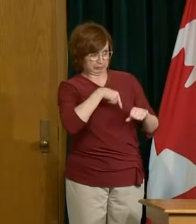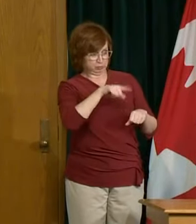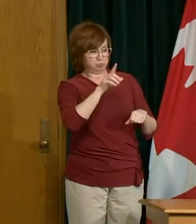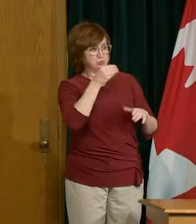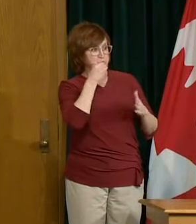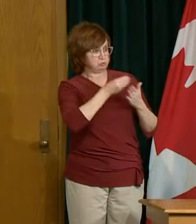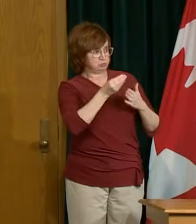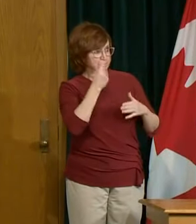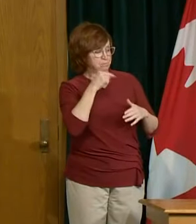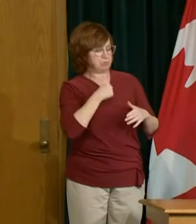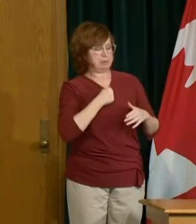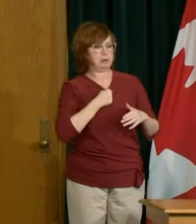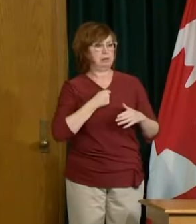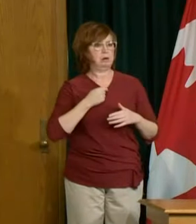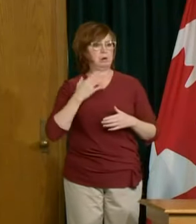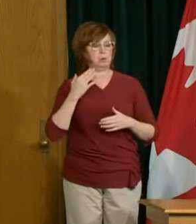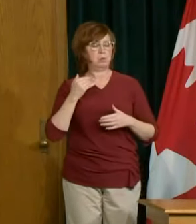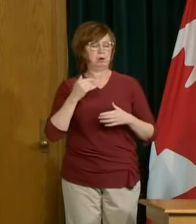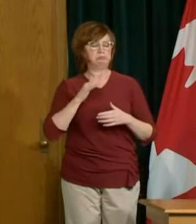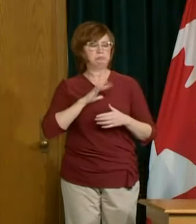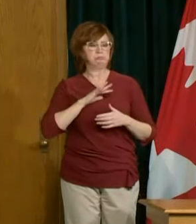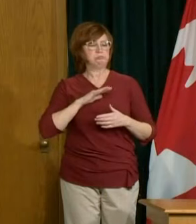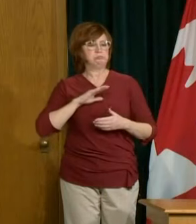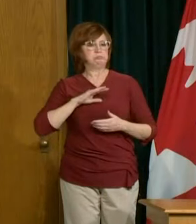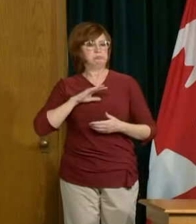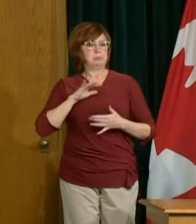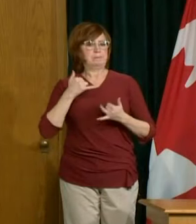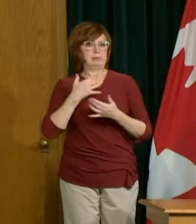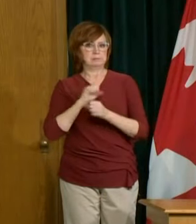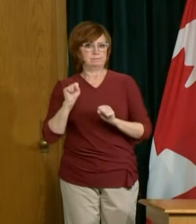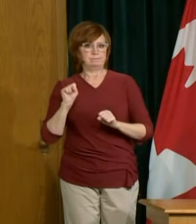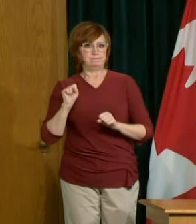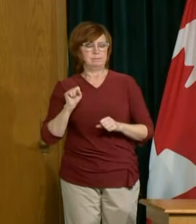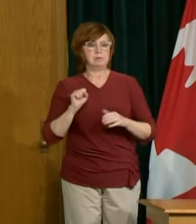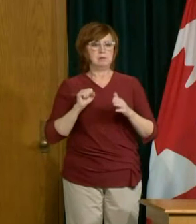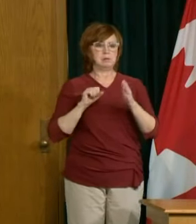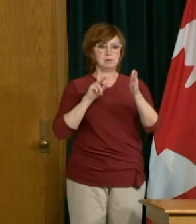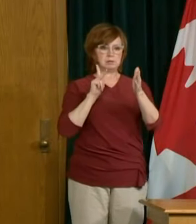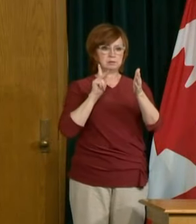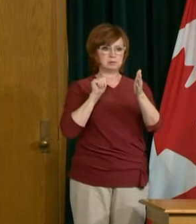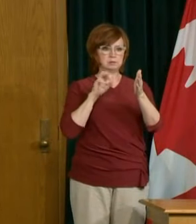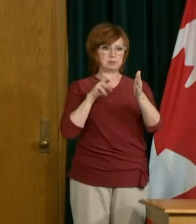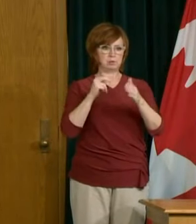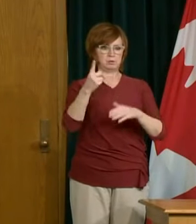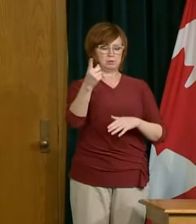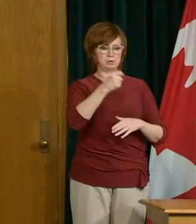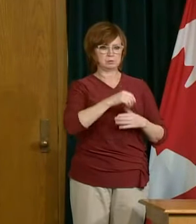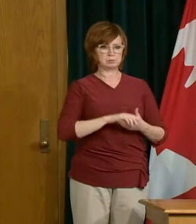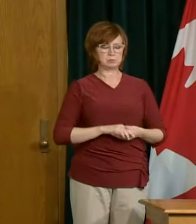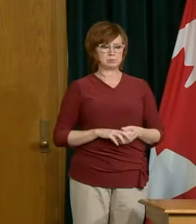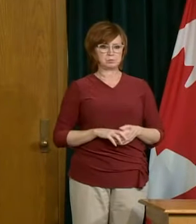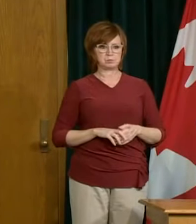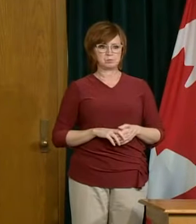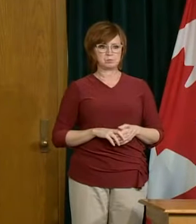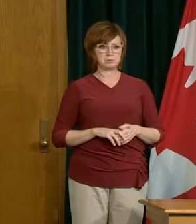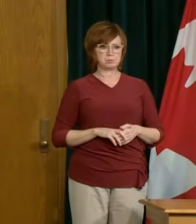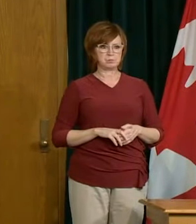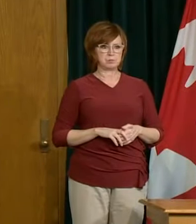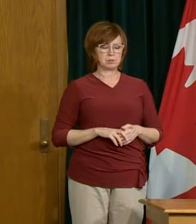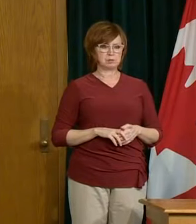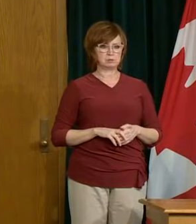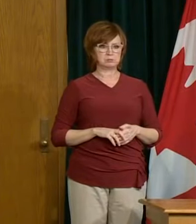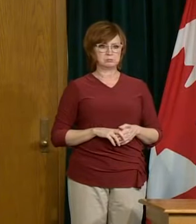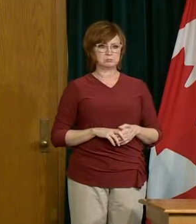We'll take our next question from the room here. Karen? Just given that we know many of the individual communities where there are